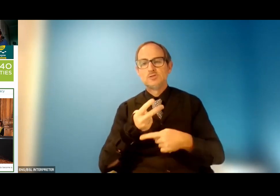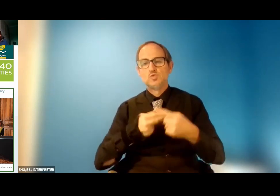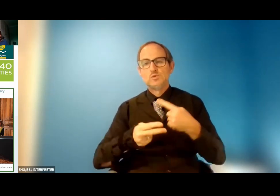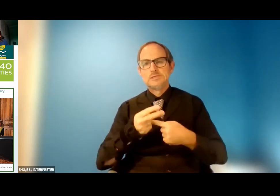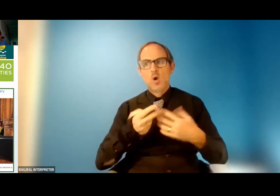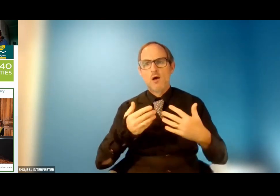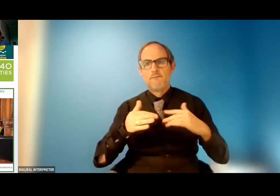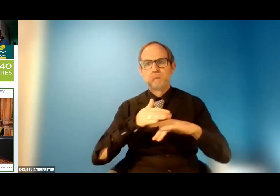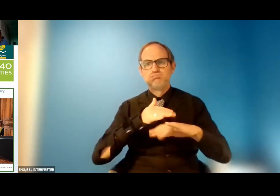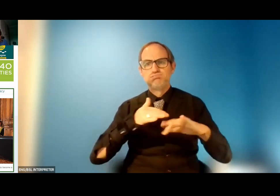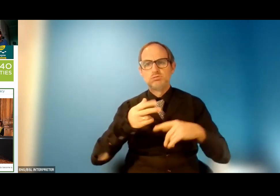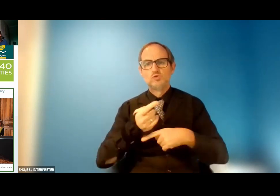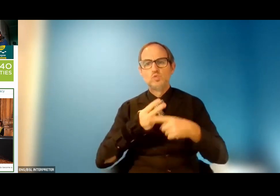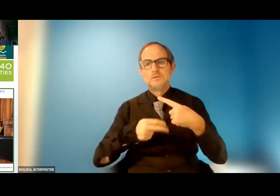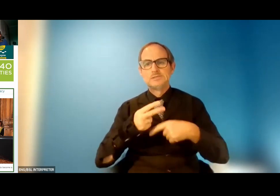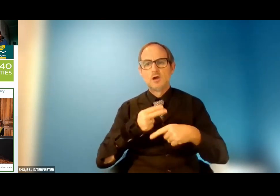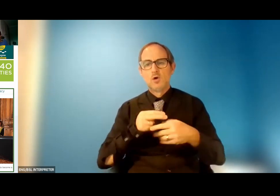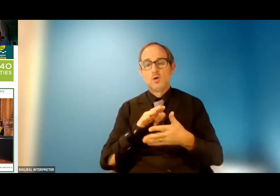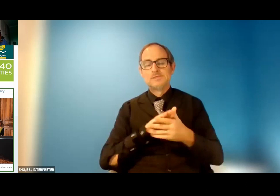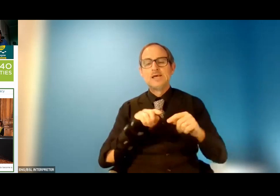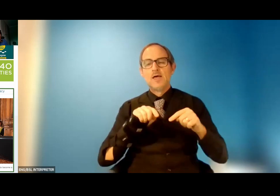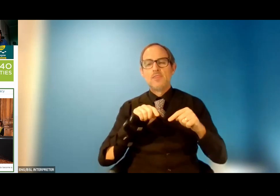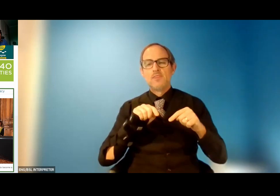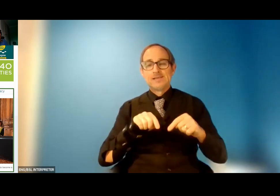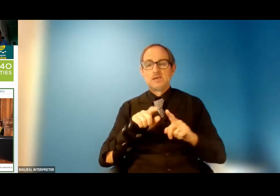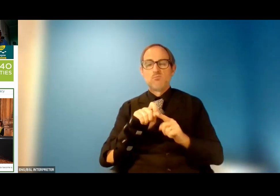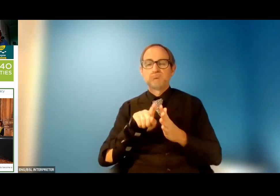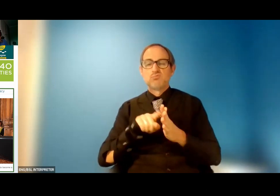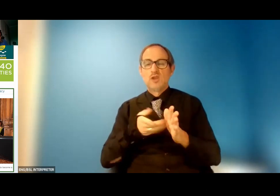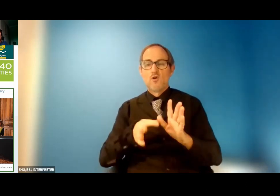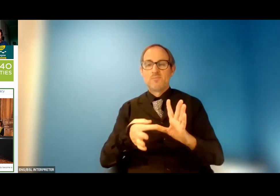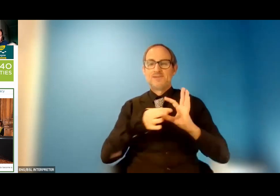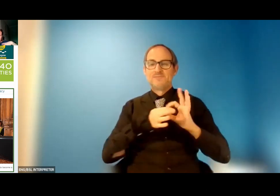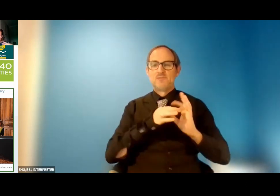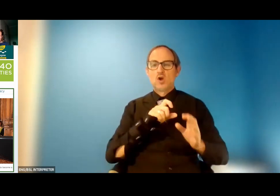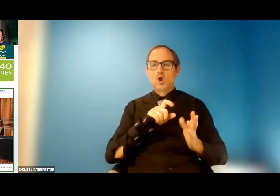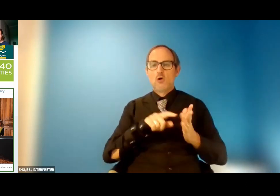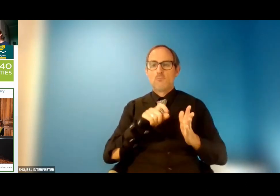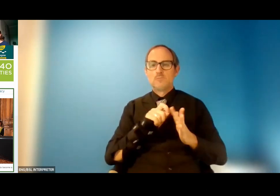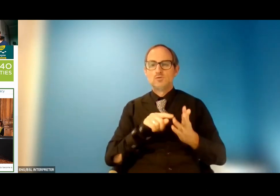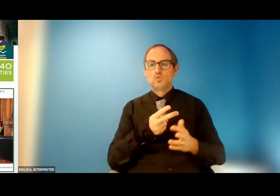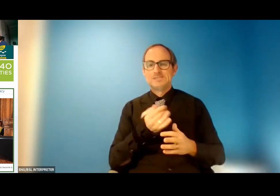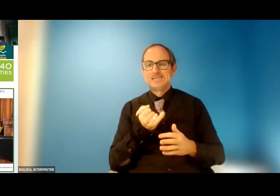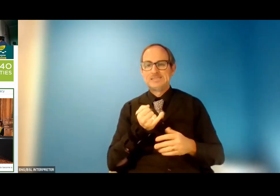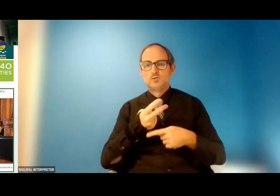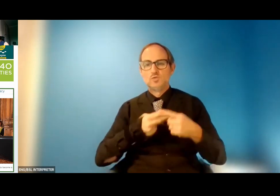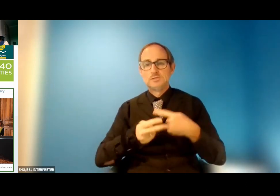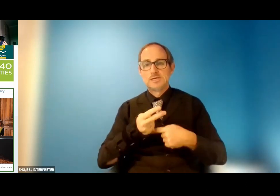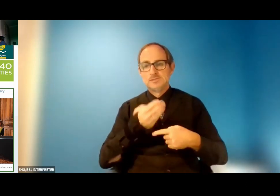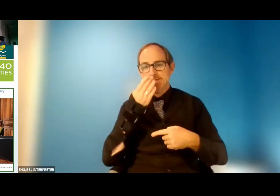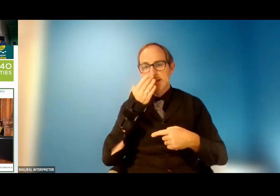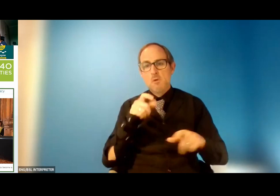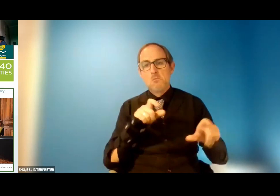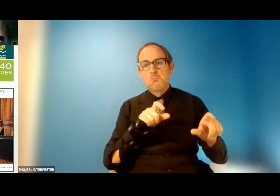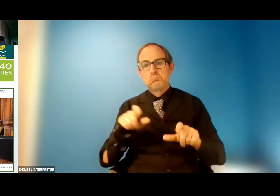and this project is something of a legacy from that. And at the same time, we've had a really good ongoing relationship